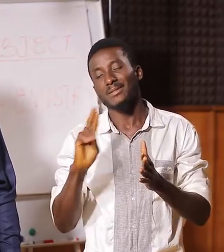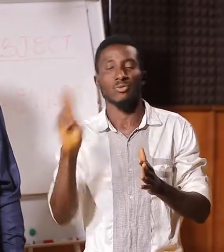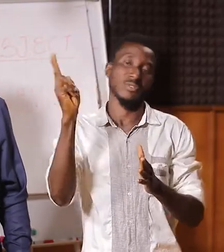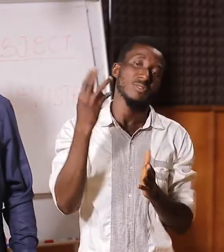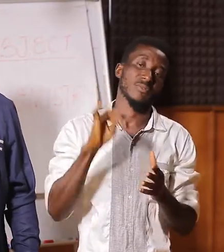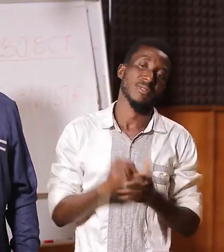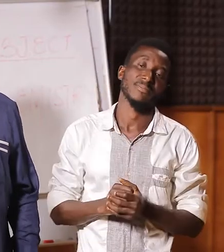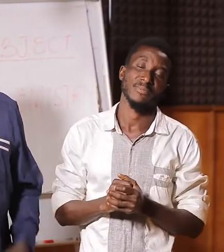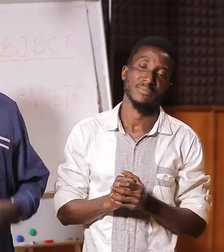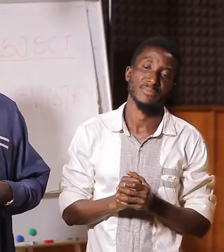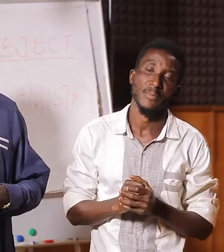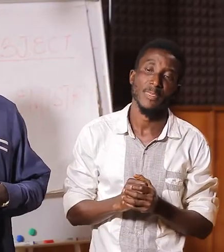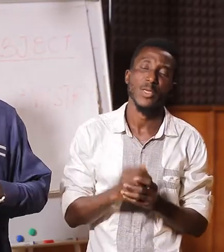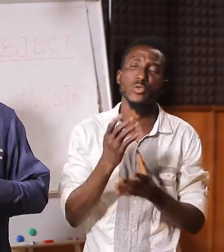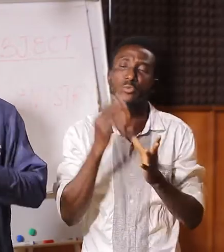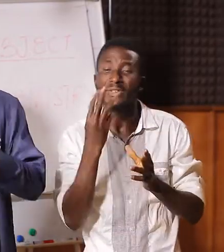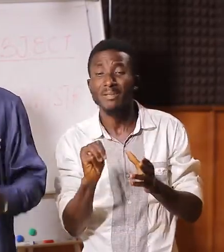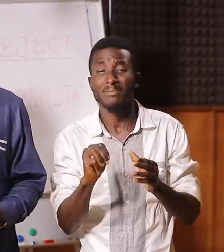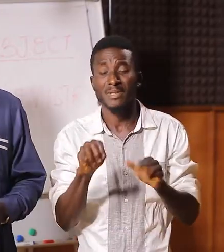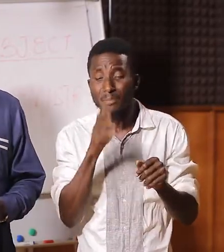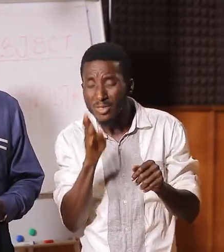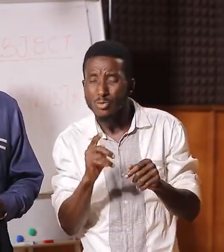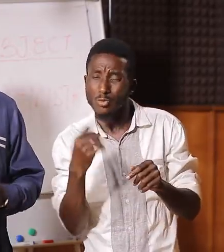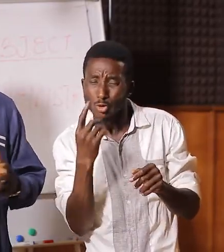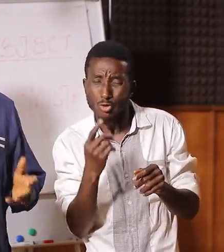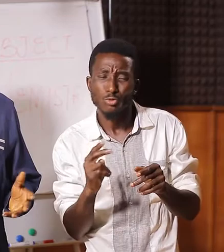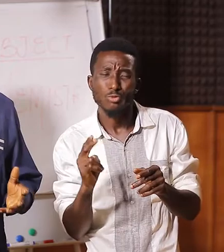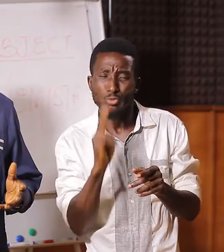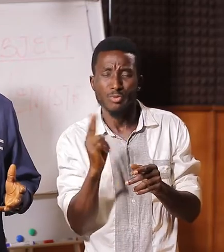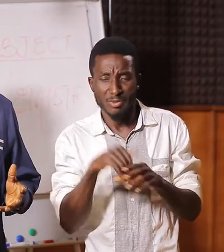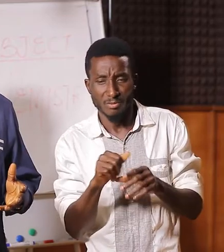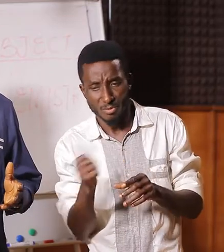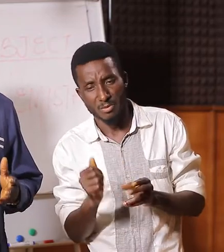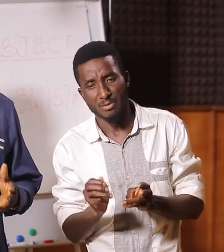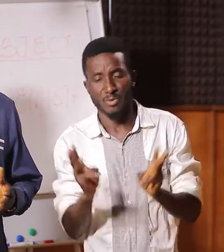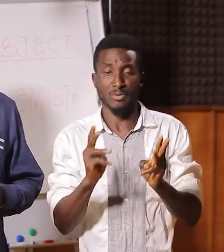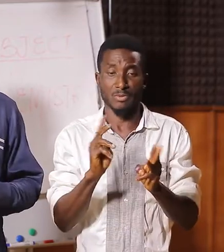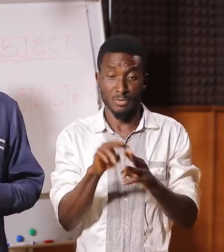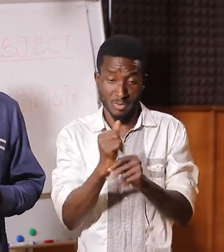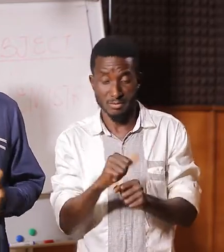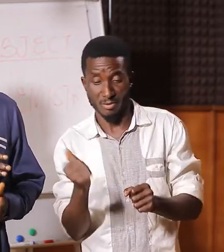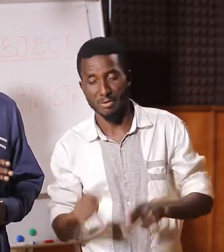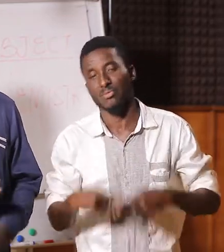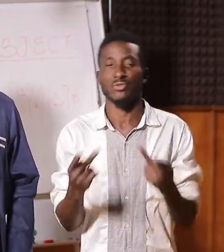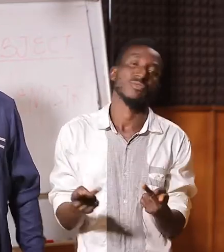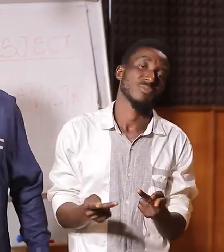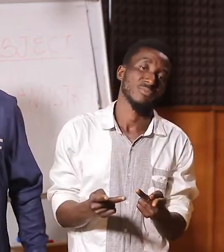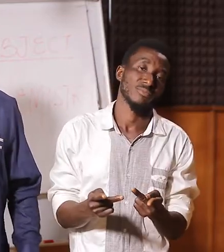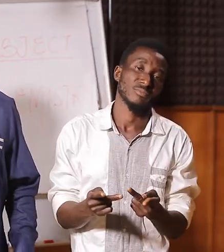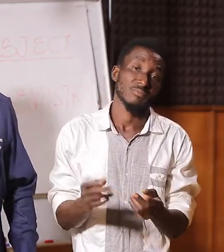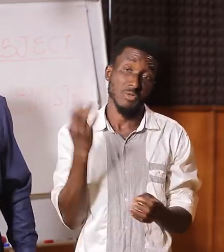just to mention but a few. Some of them can be redistilled again. Then we have other products. You will agree with me that more than